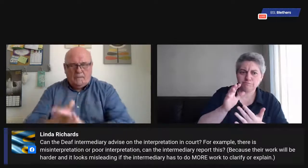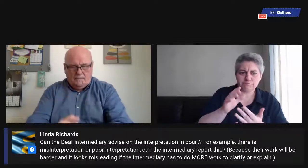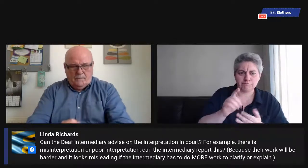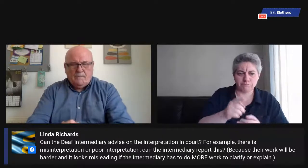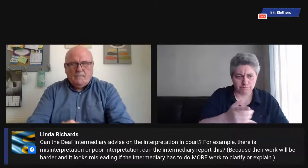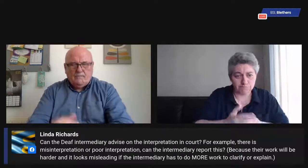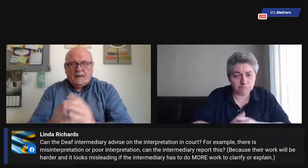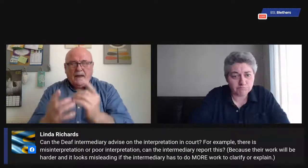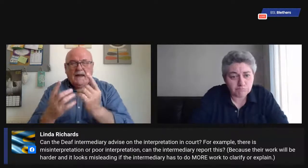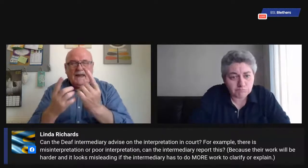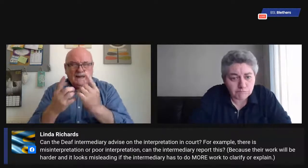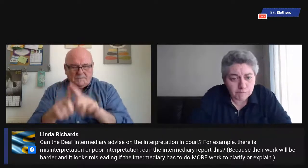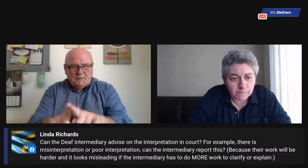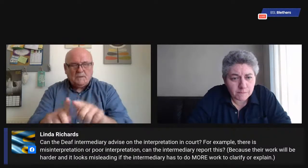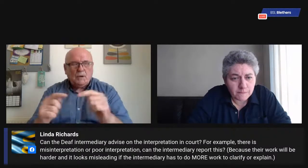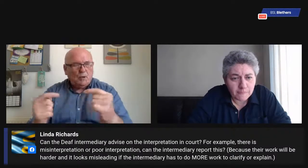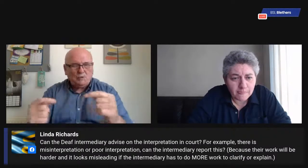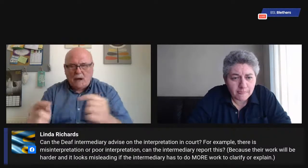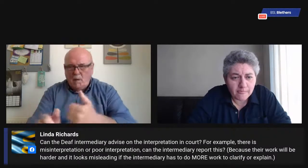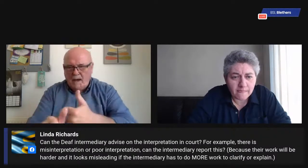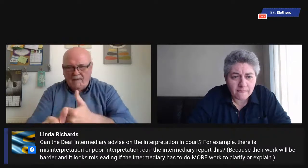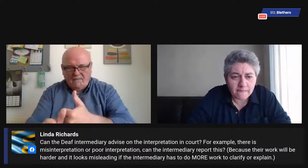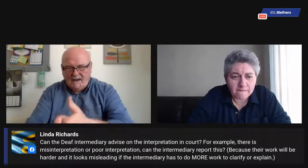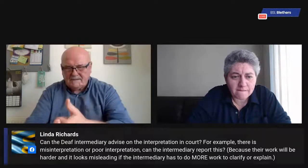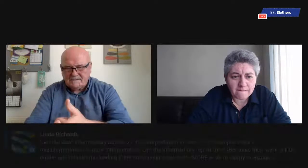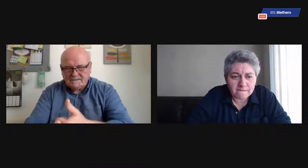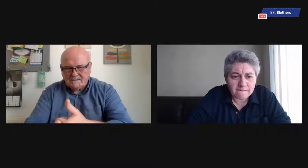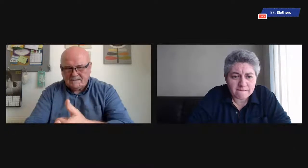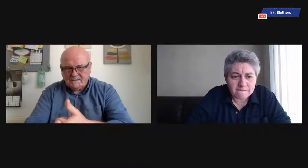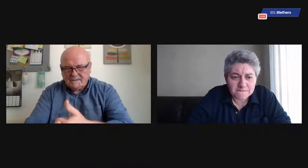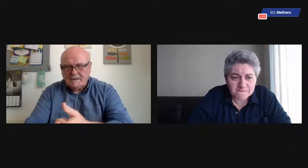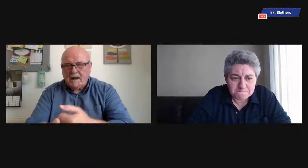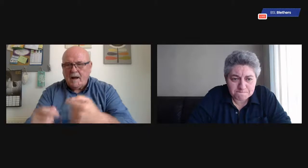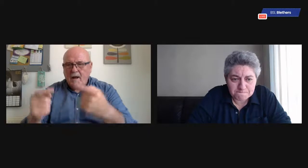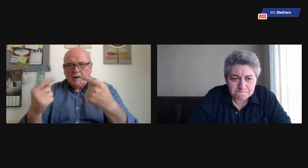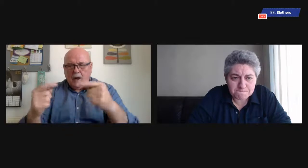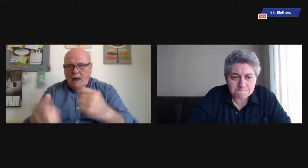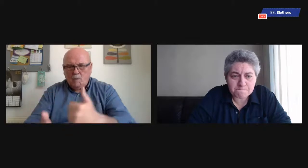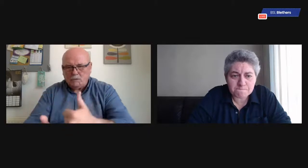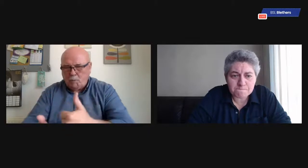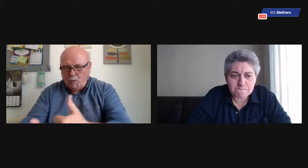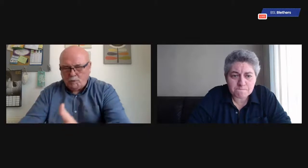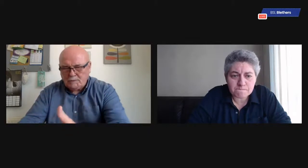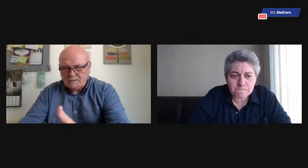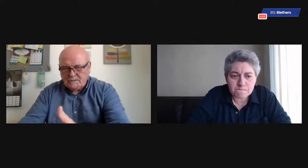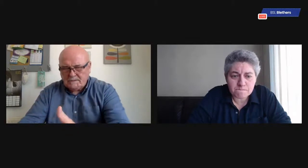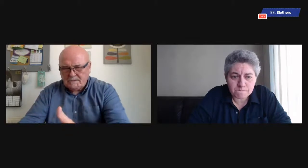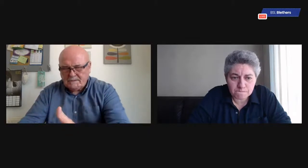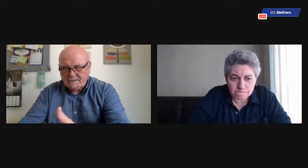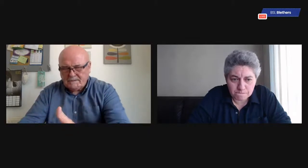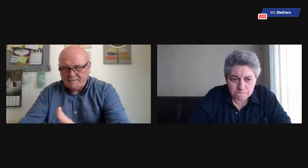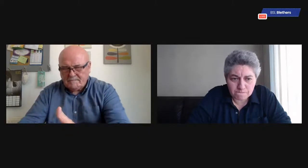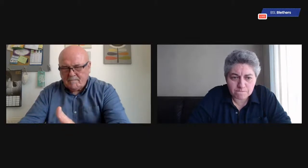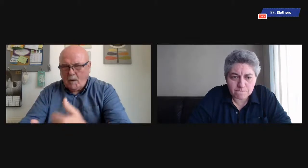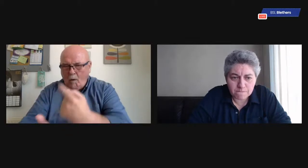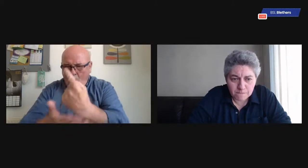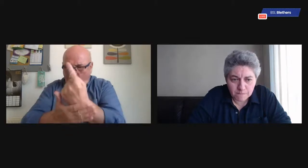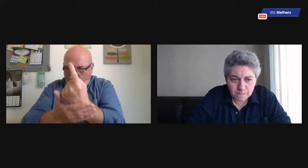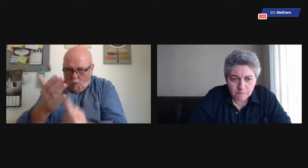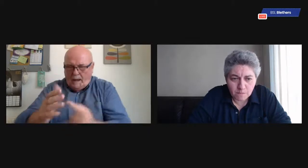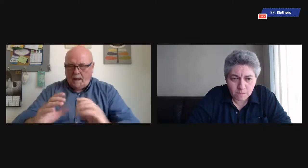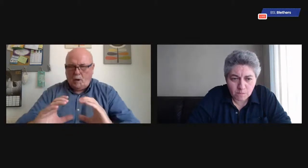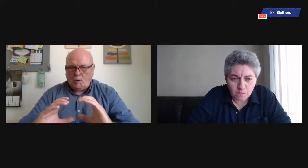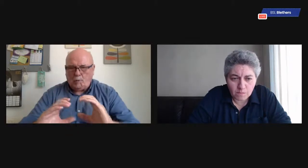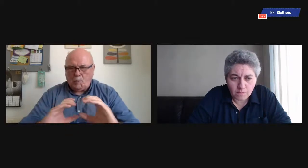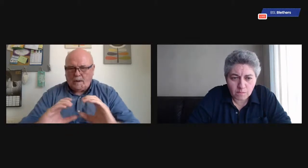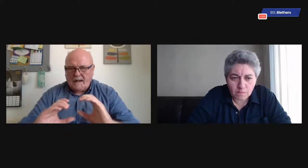So if maybe the deaf person's not clear or do you feel the interpretation is not around, the intermediary is